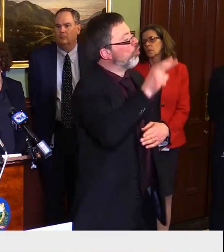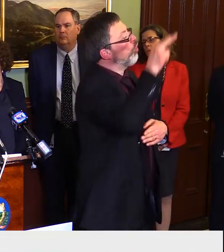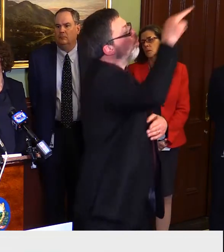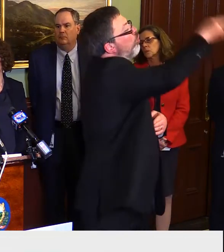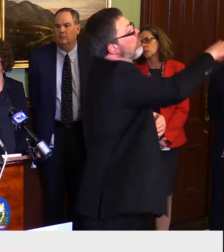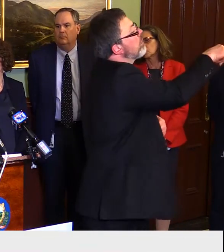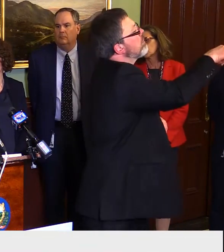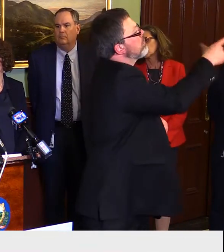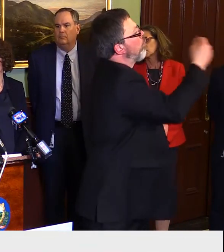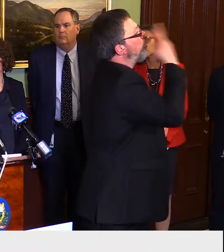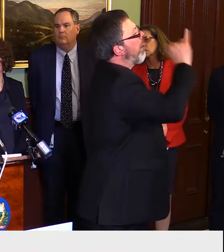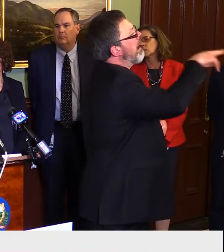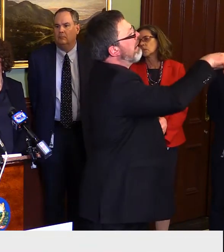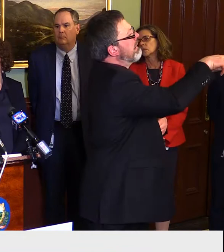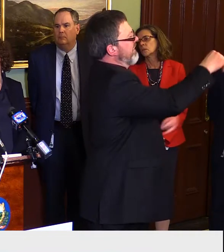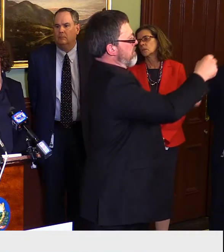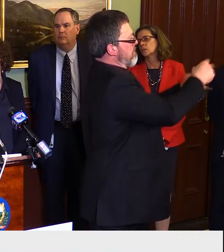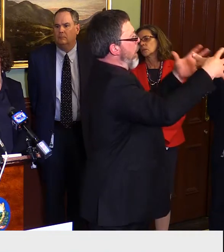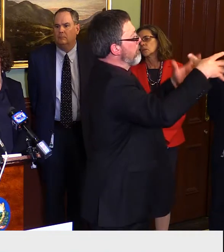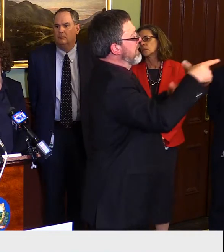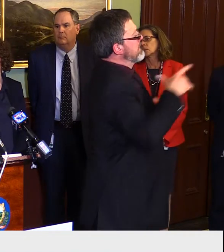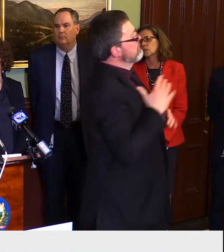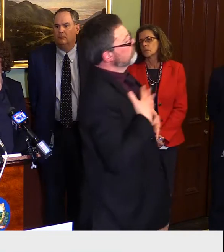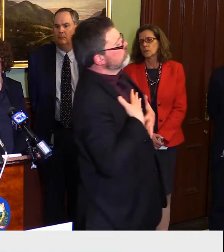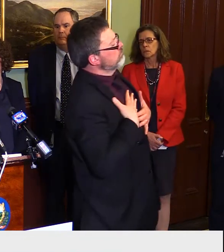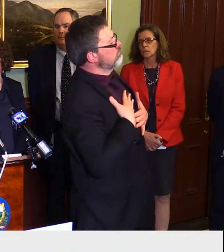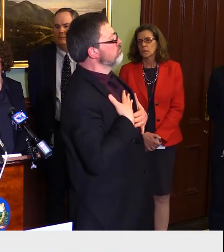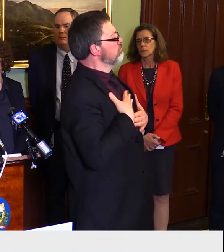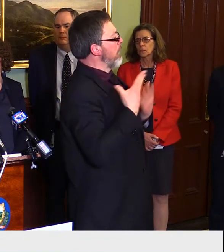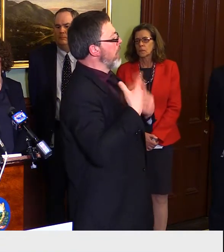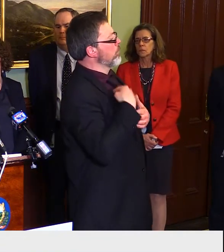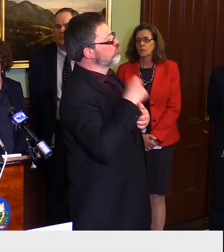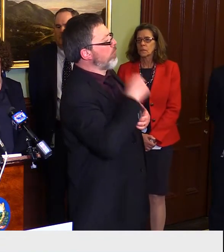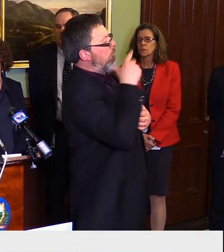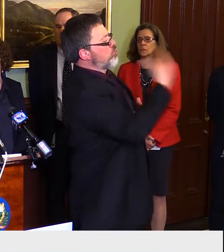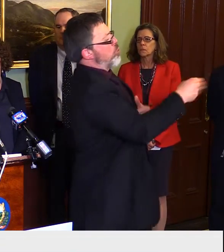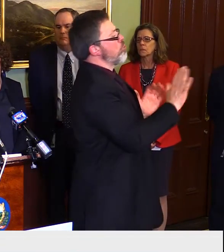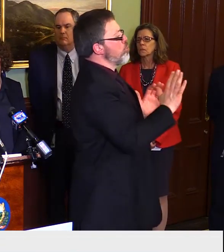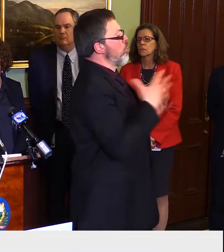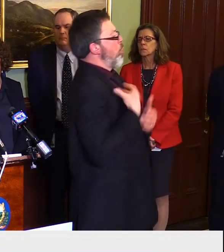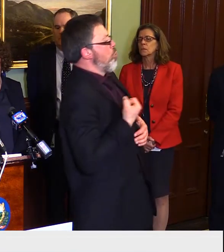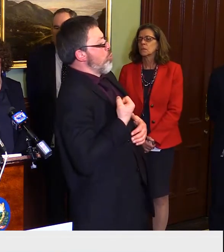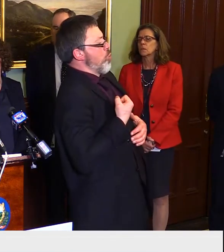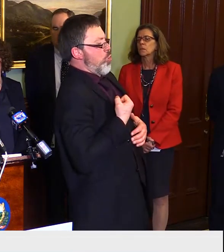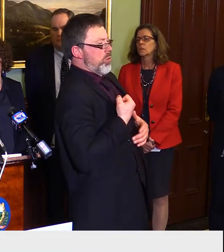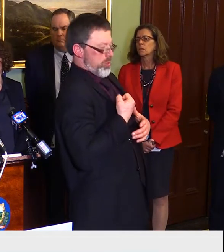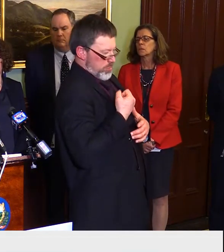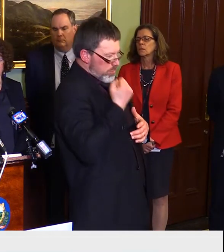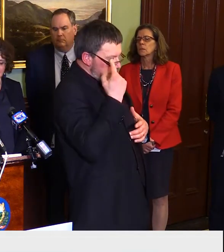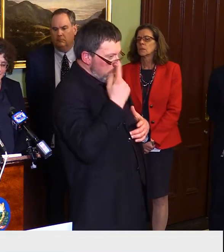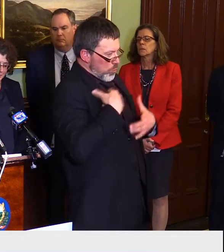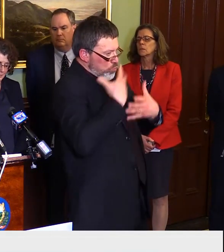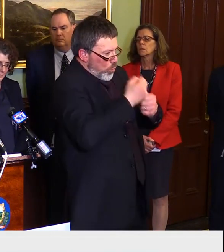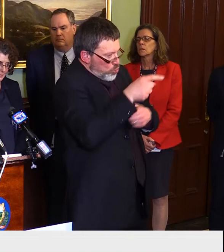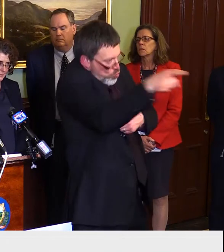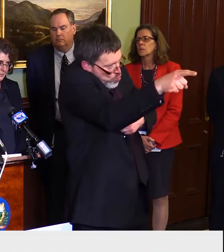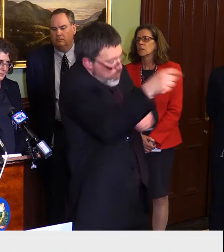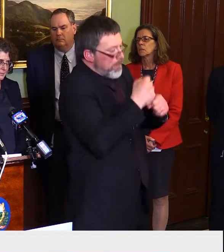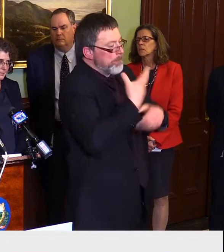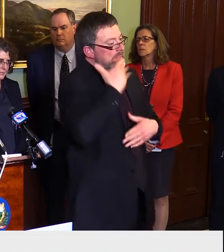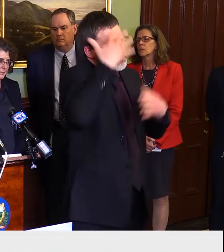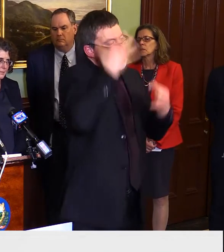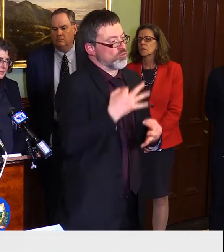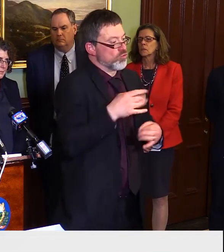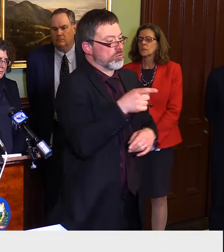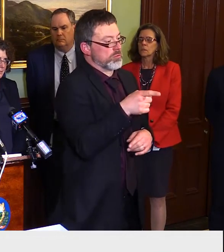why the entire continent? Yeah, it's a great question. I mean, we're seeing it in the United States thus far as